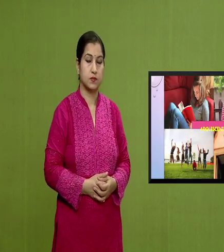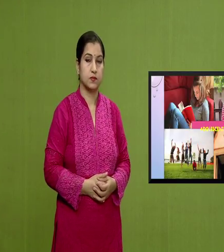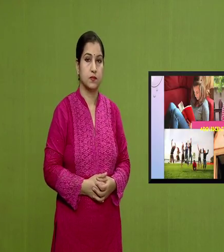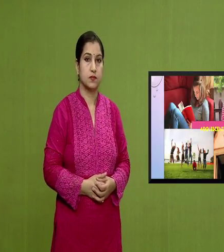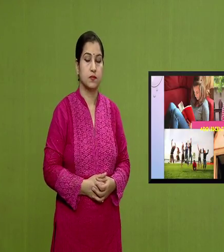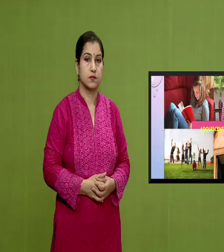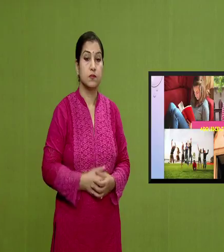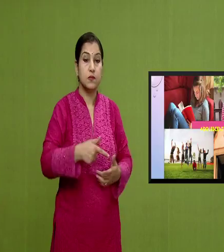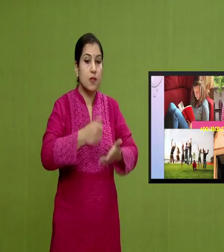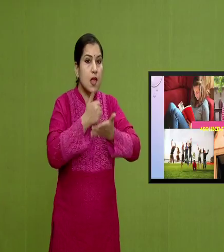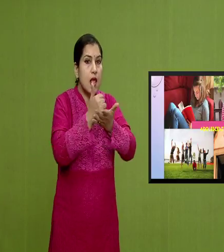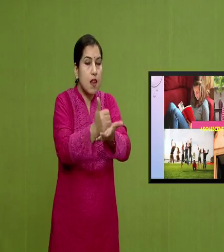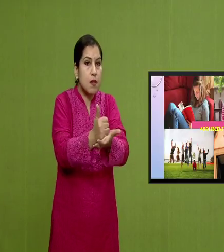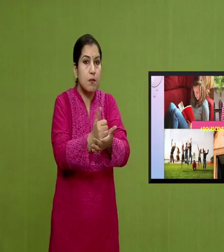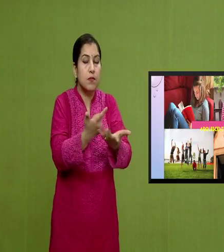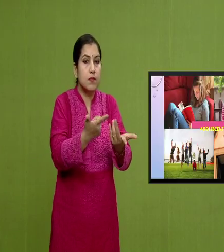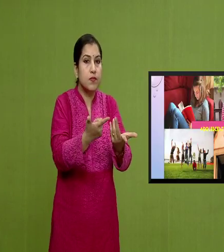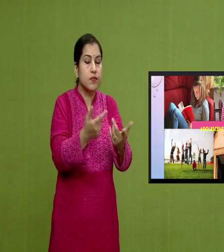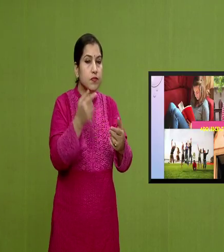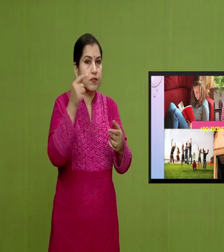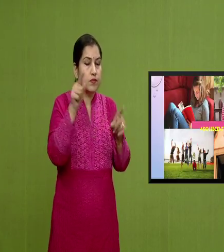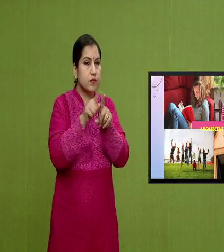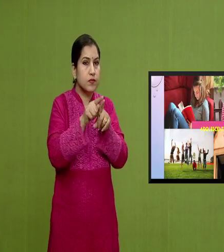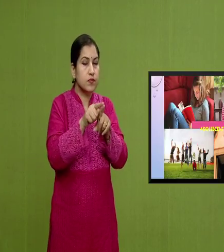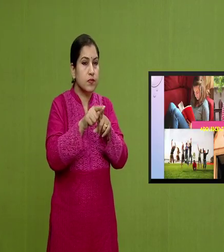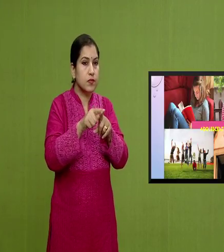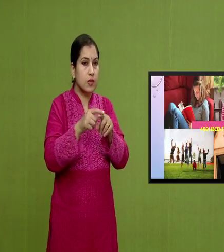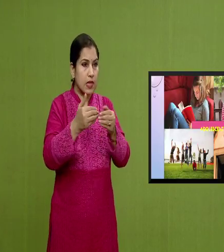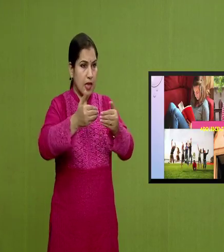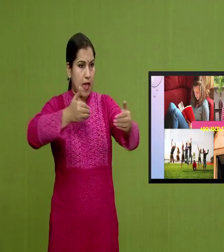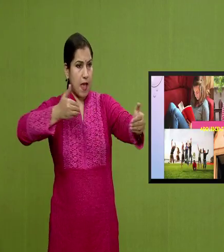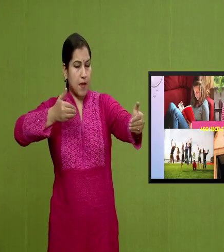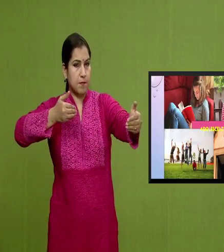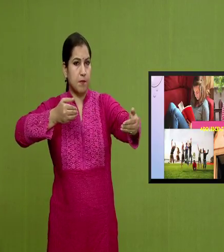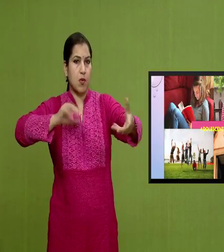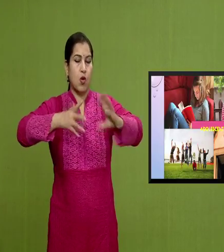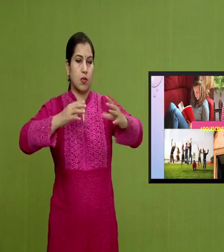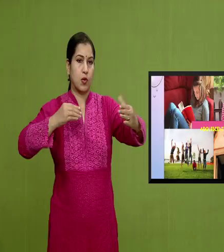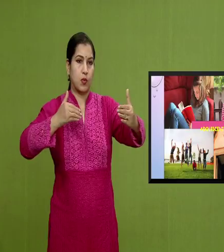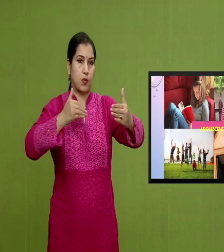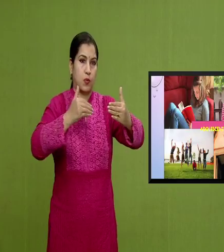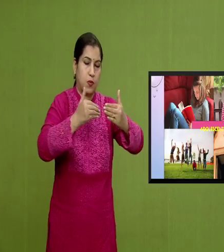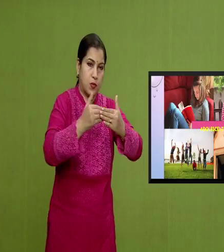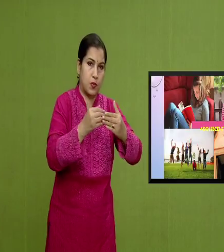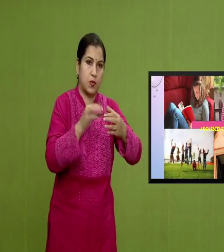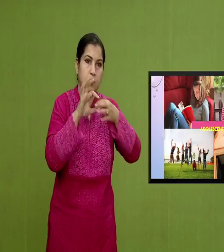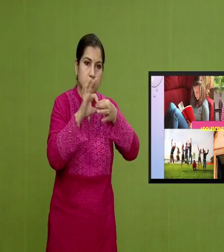It will help to reduce the generation gap and strengthen family